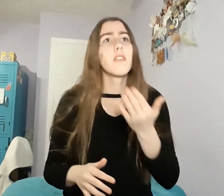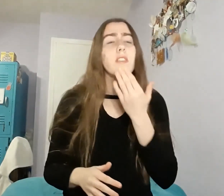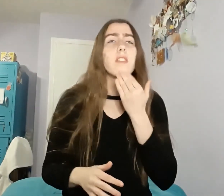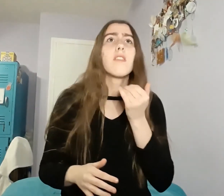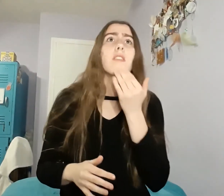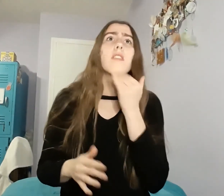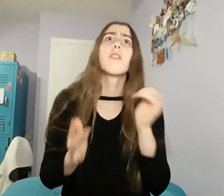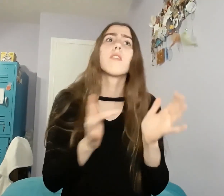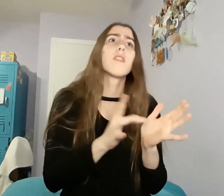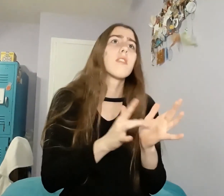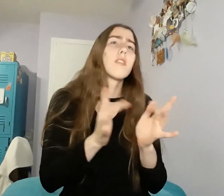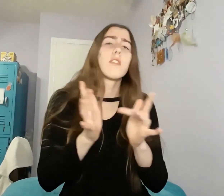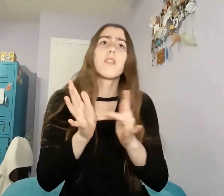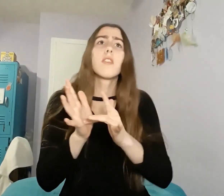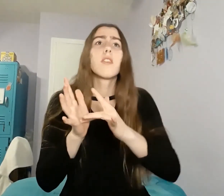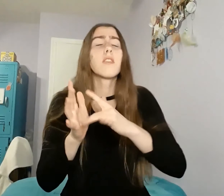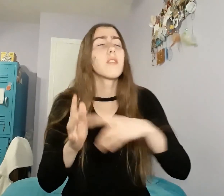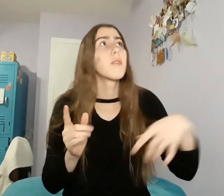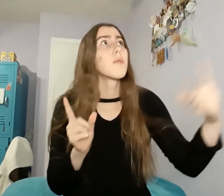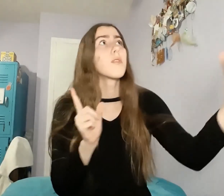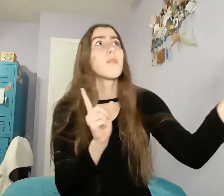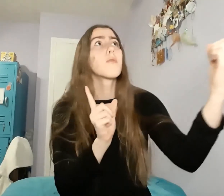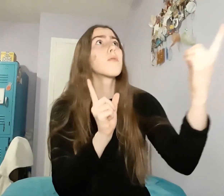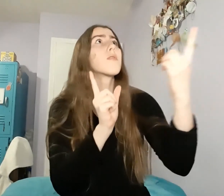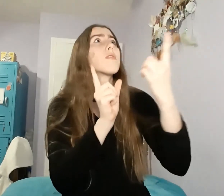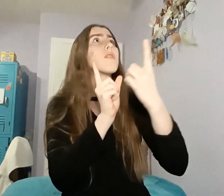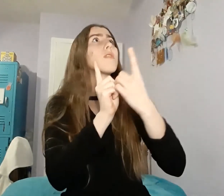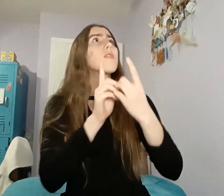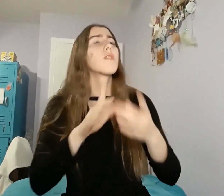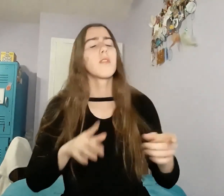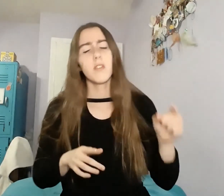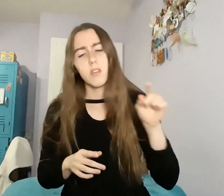everywhere. Sweet Jesus, would you meet me